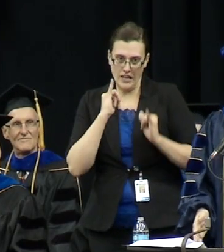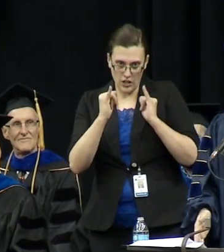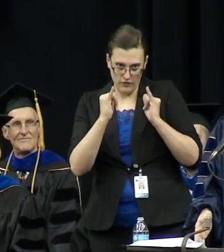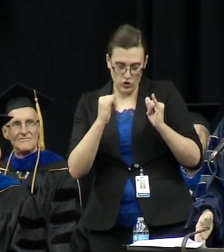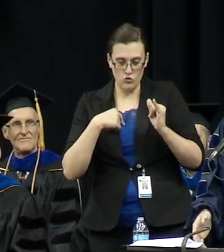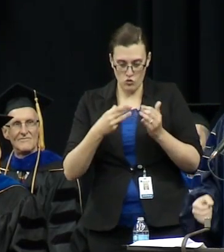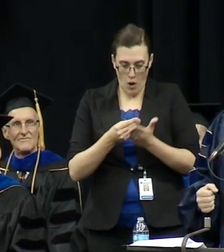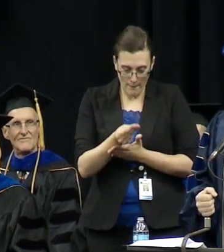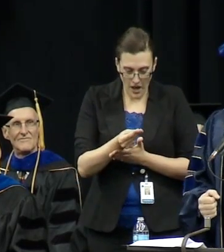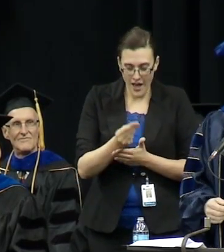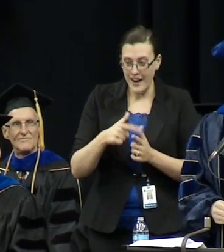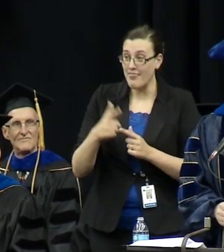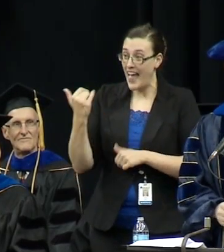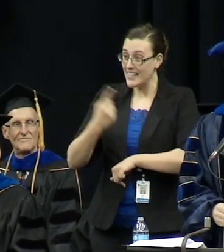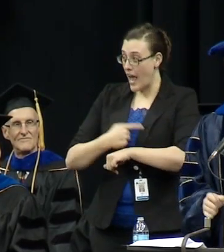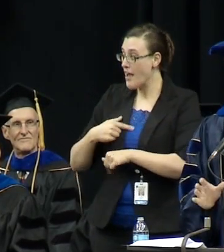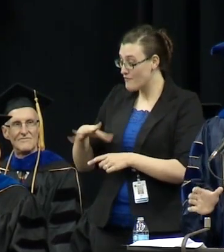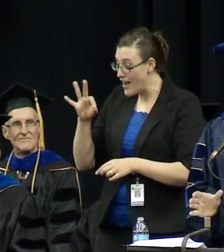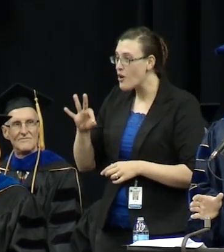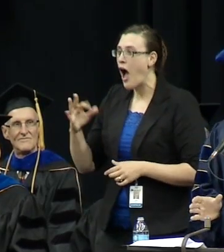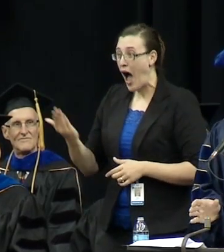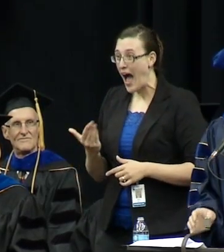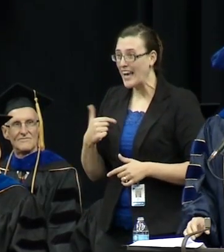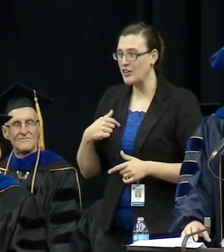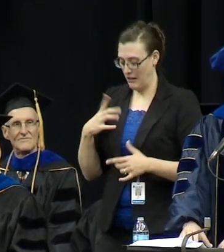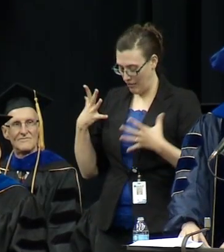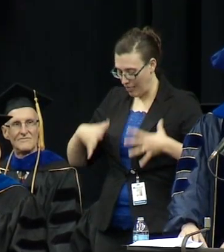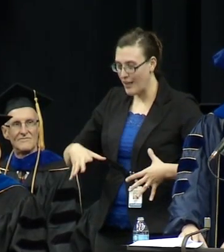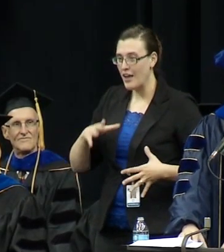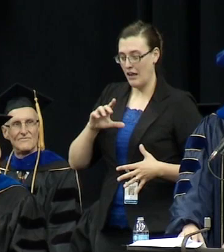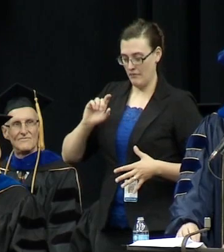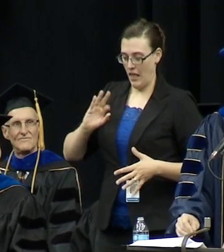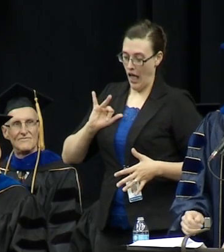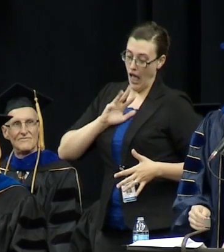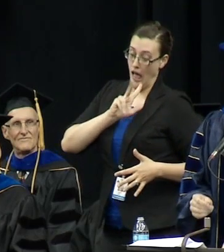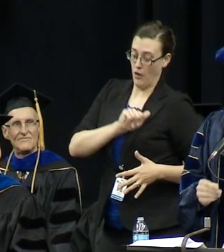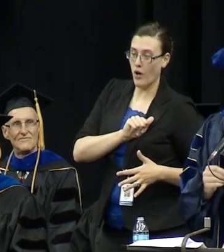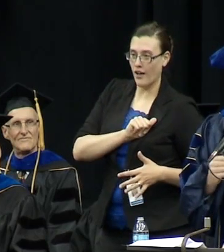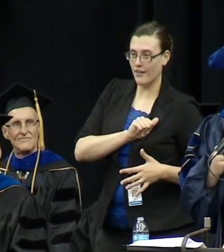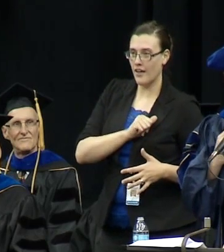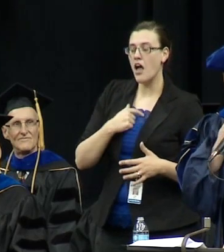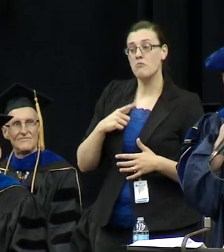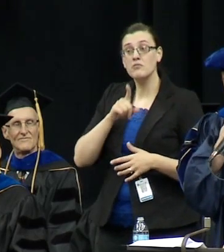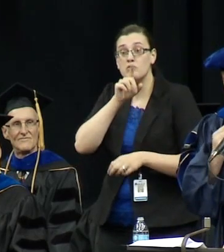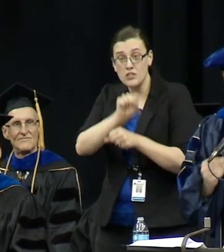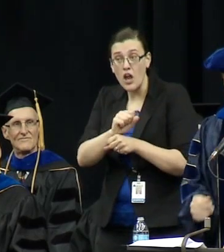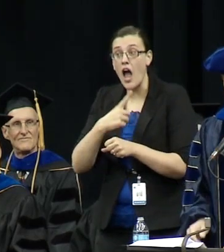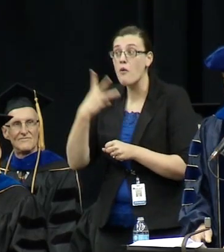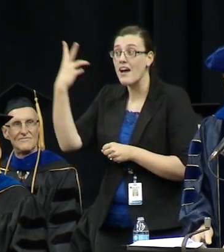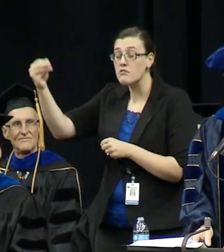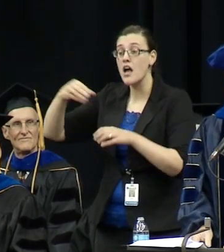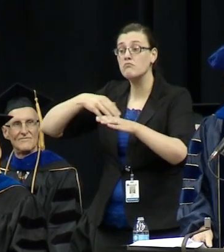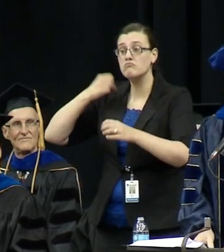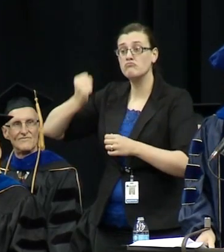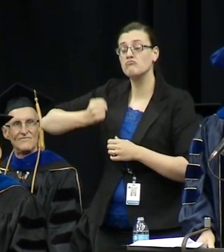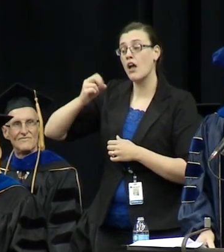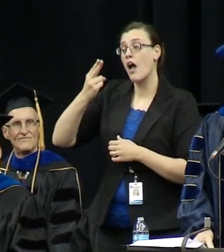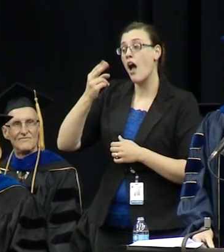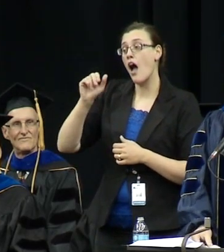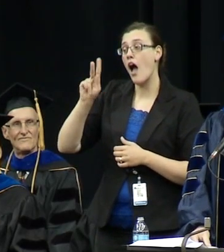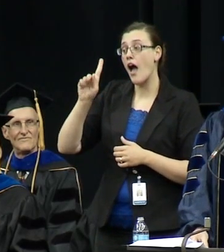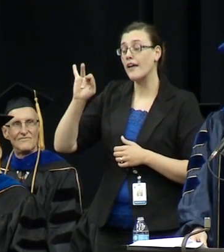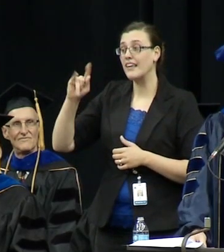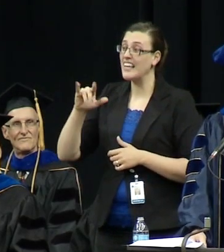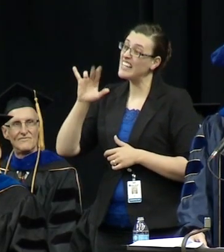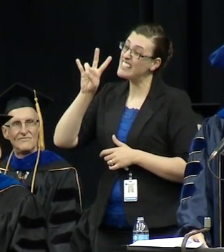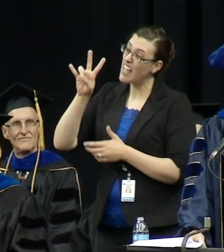day I was hired, I put on my sweatshirt, and I kid you not, I went hiking out in Yosemite National Park, 7,000 feet, and